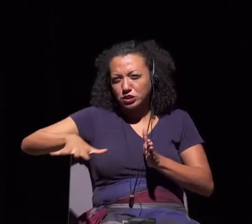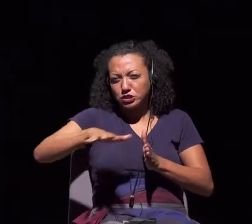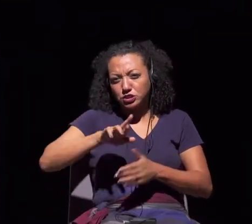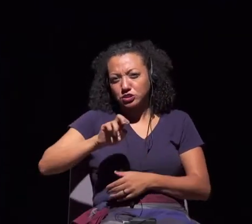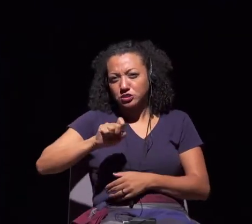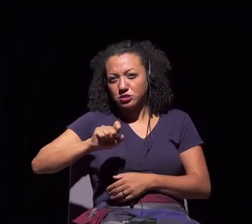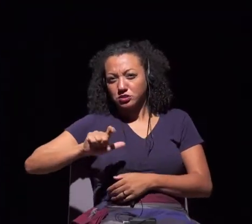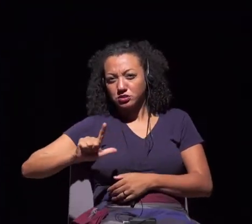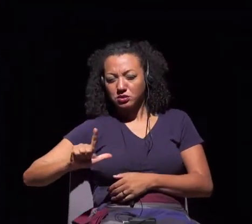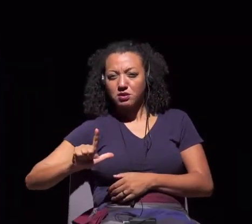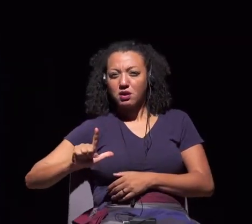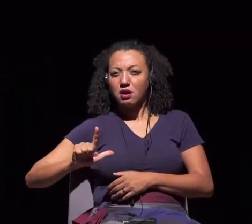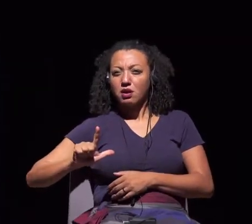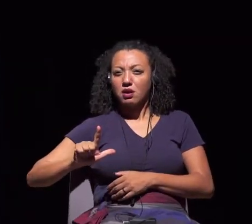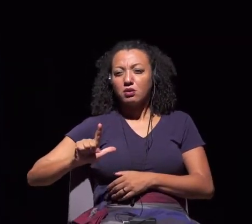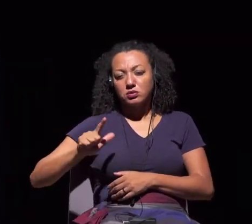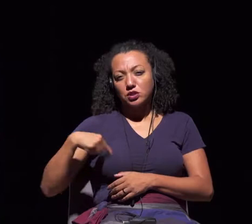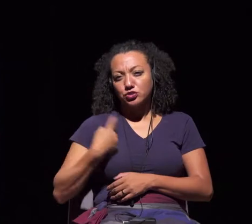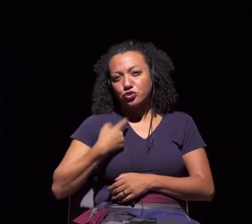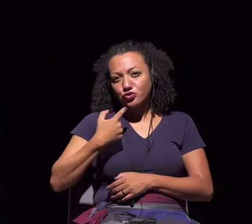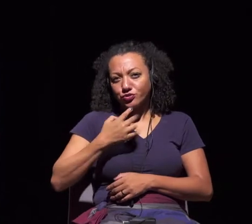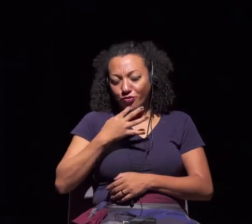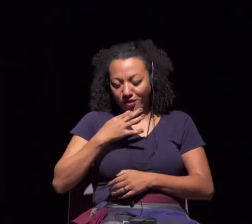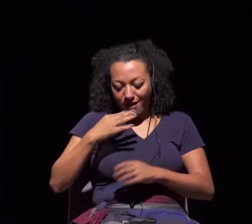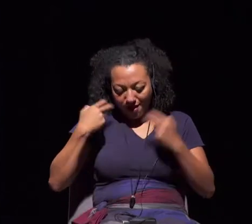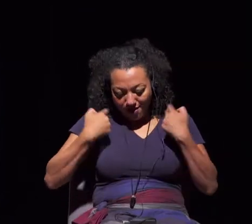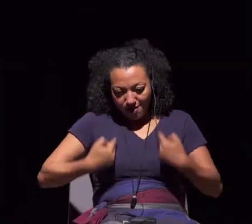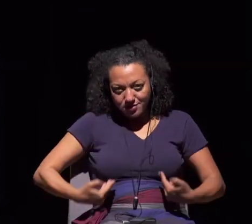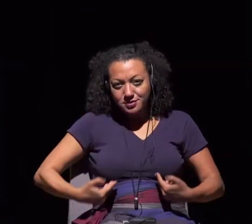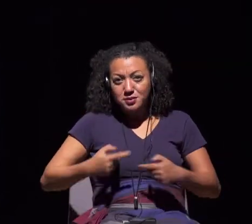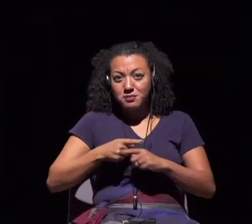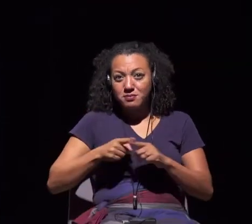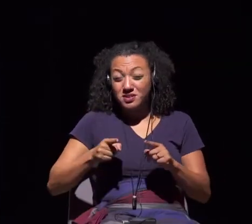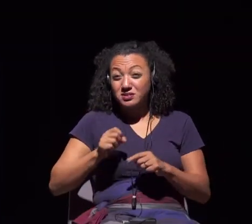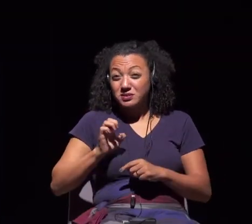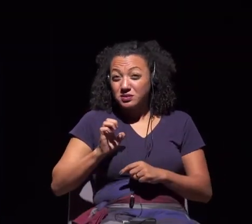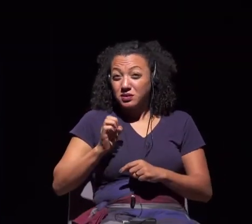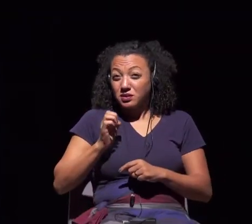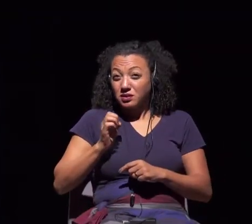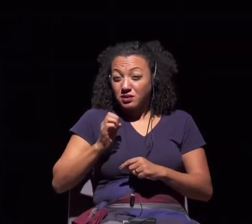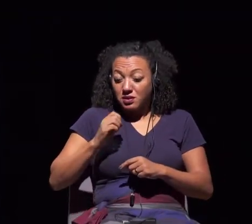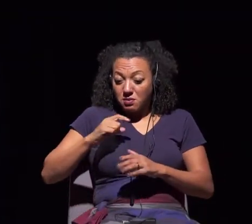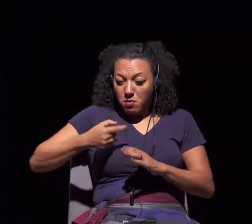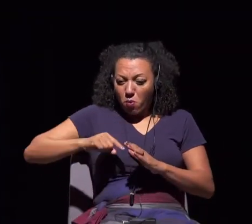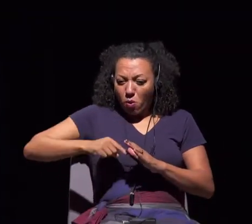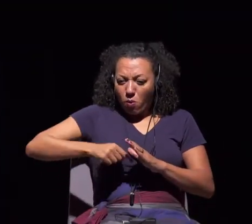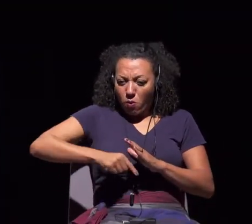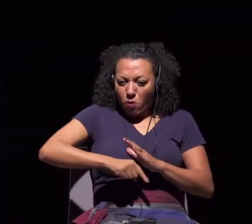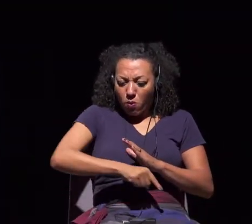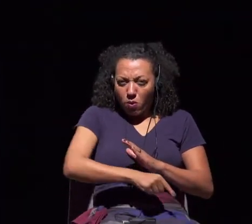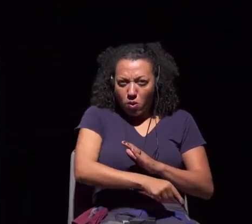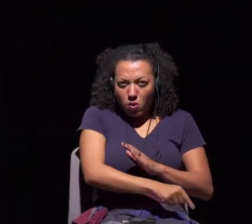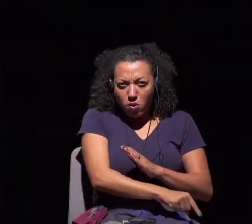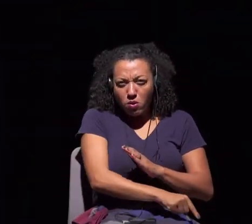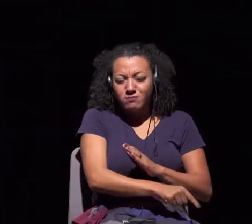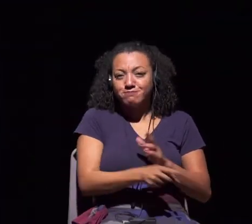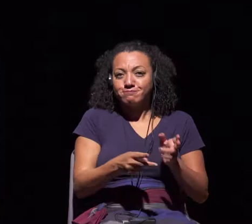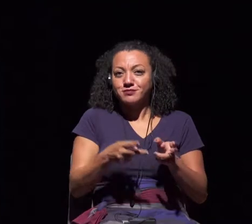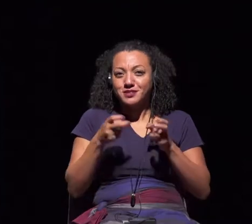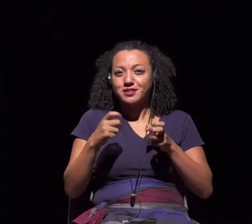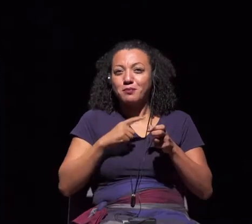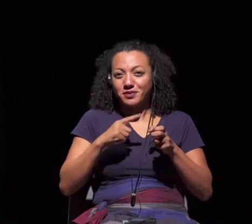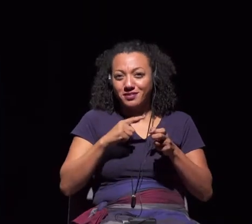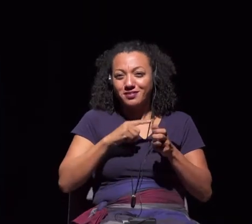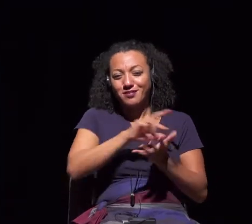are and what we are. But then when we begin to unpack that history, we begin to realize that there's many histories. You know, how are those